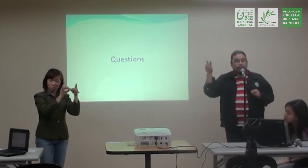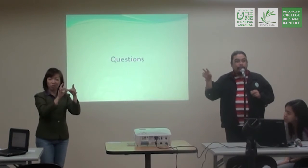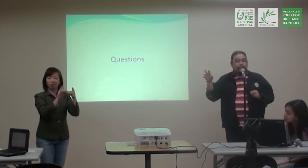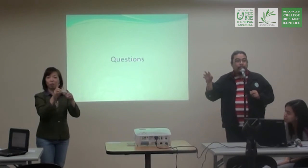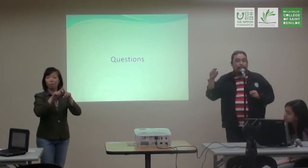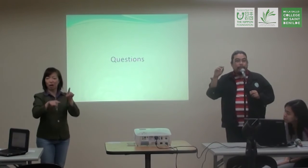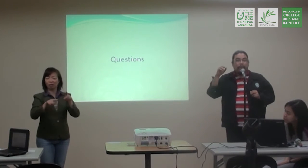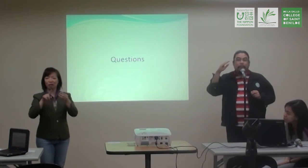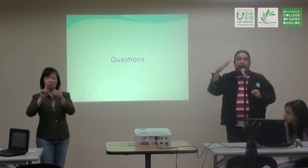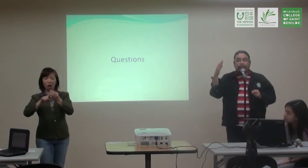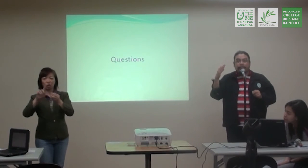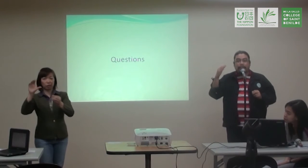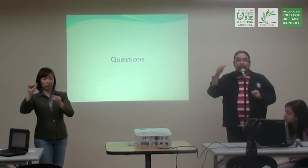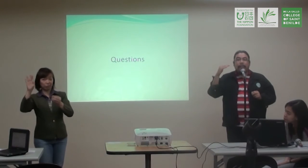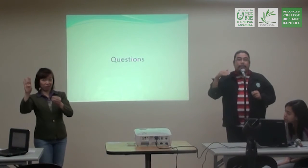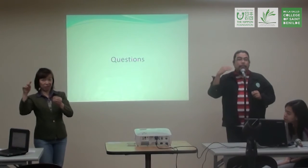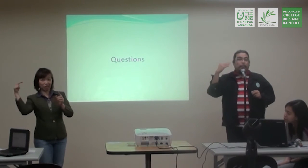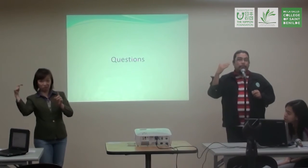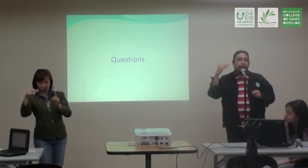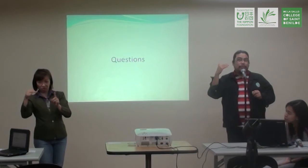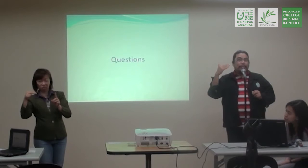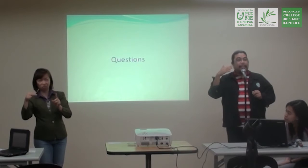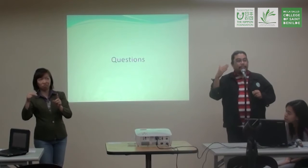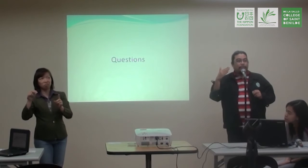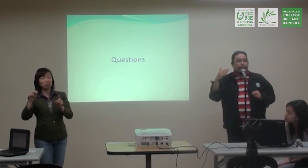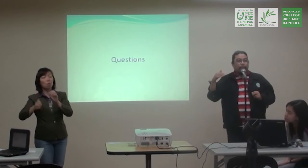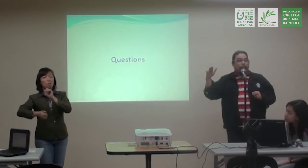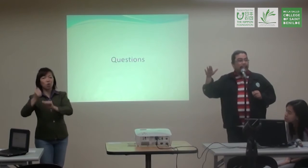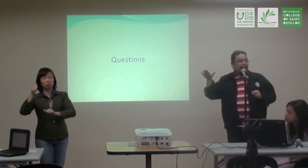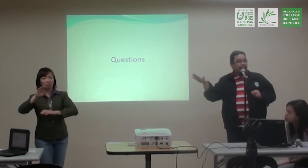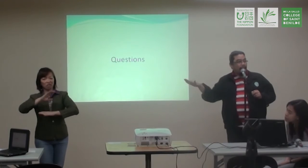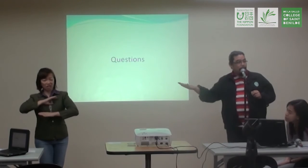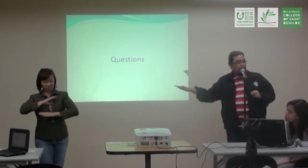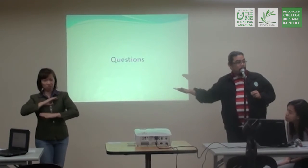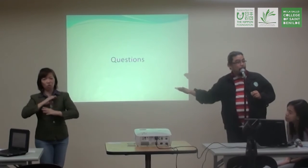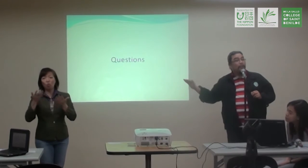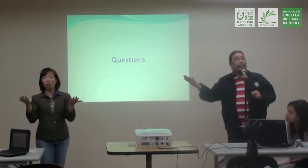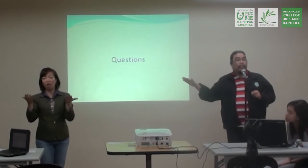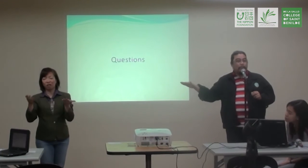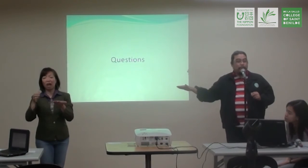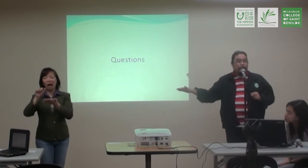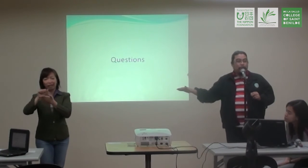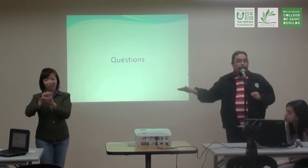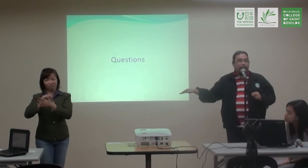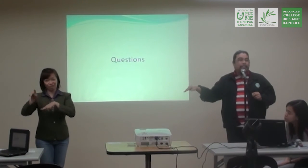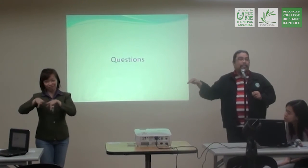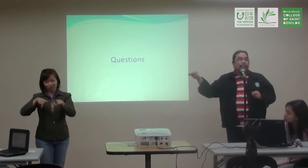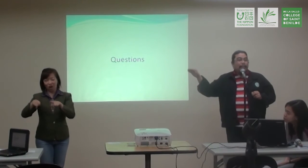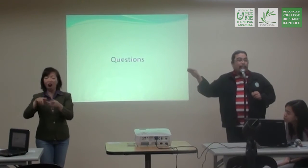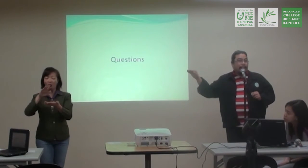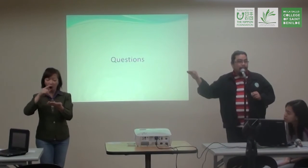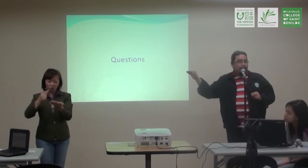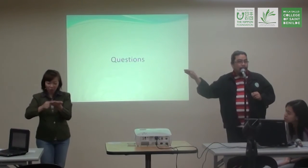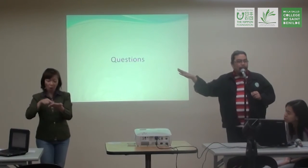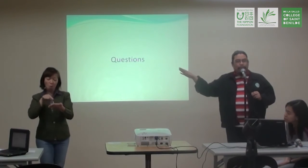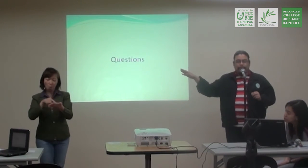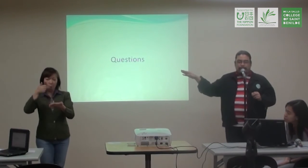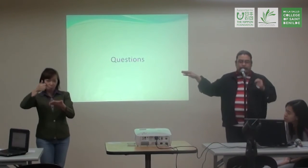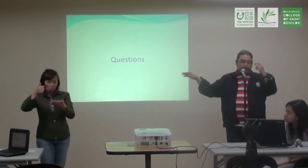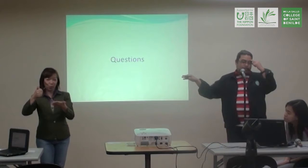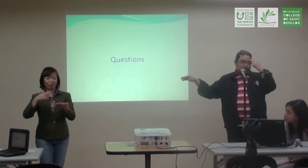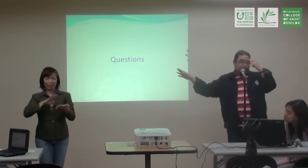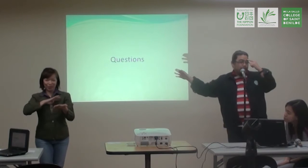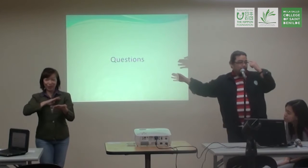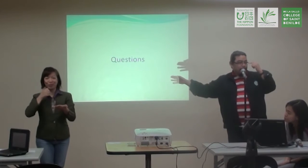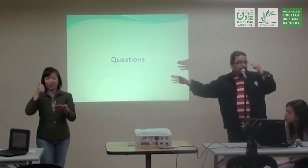but in the context of CSB, partly they're most satisfied with their academic performance, and then you have